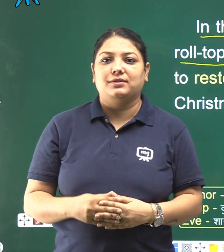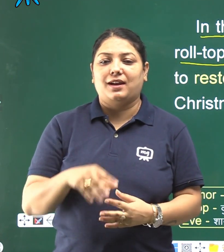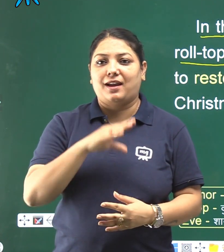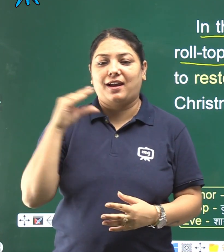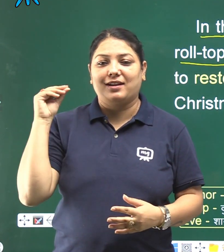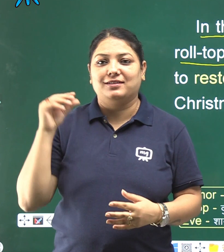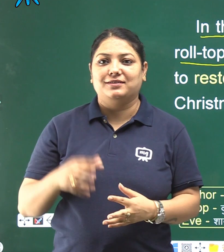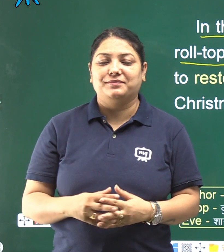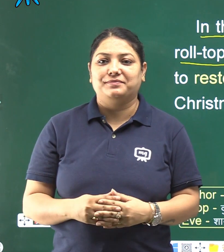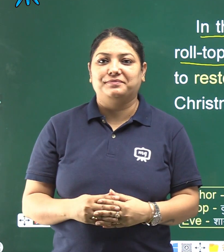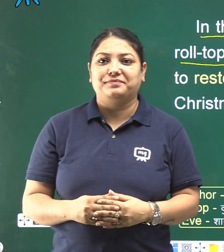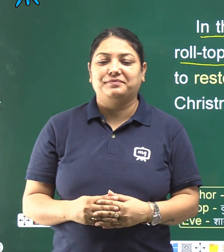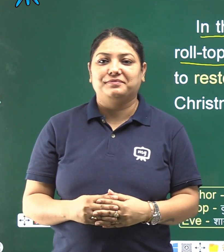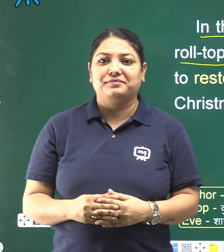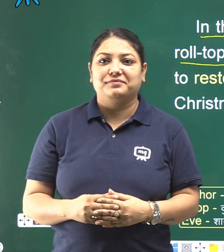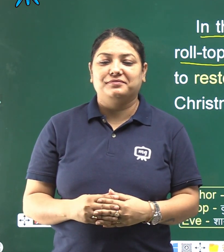And